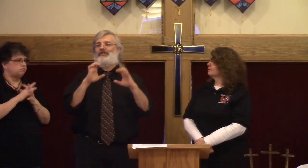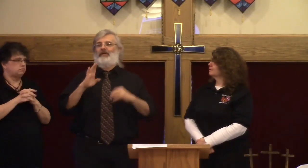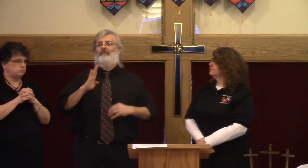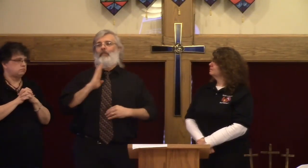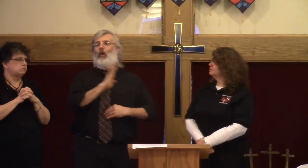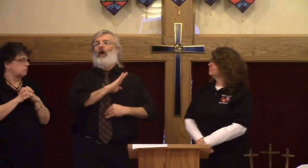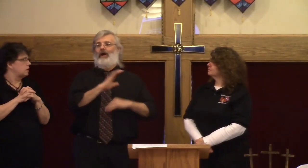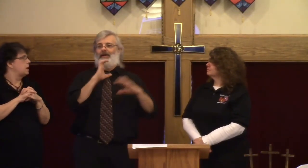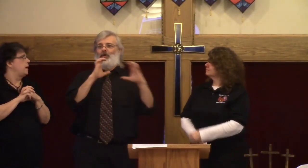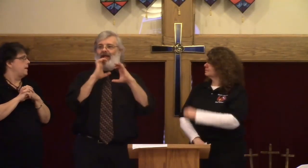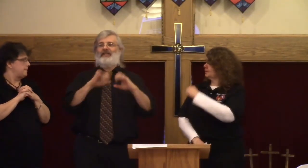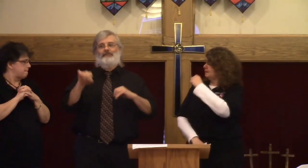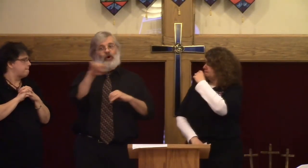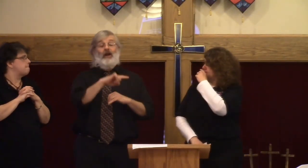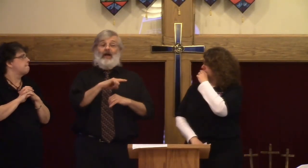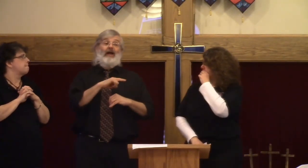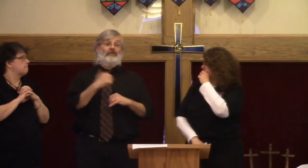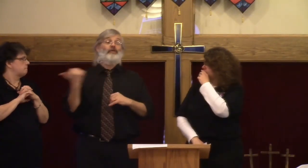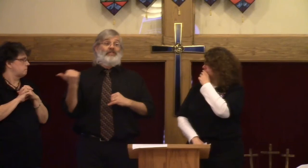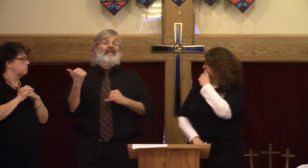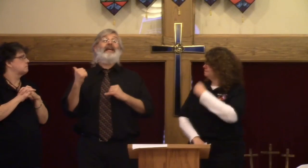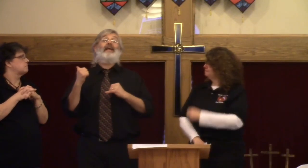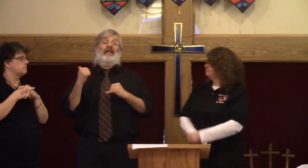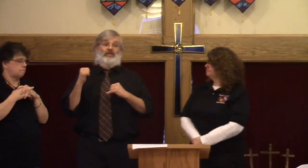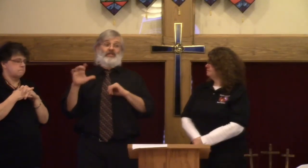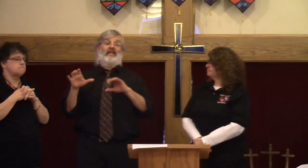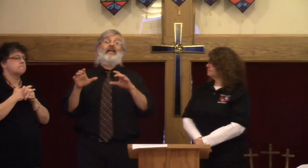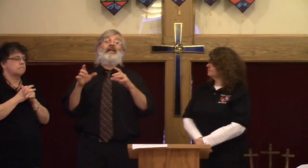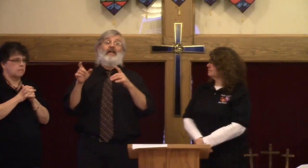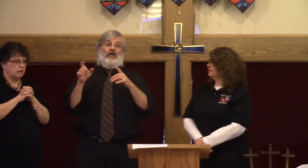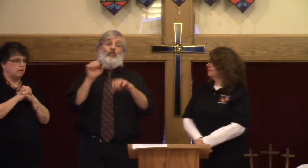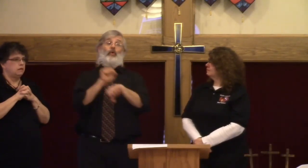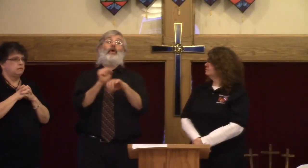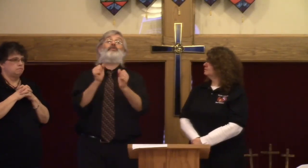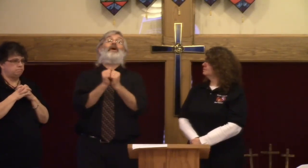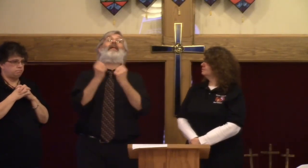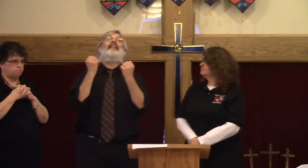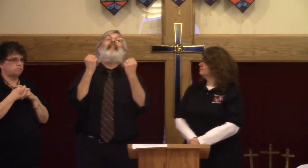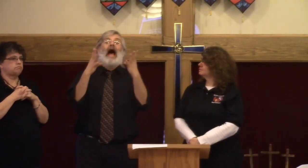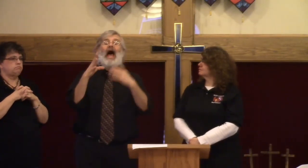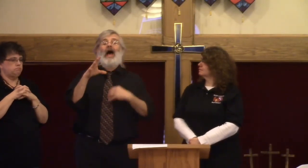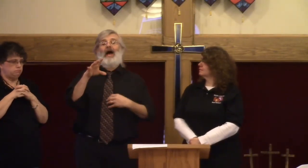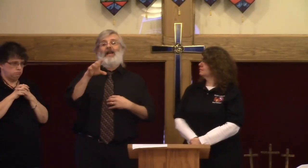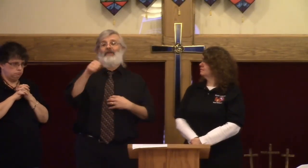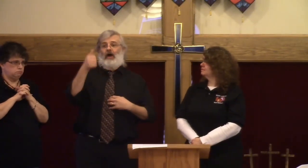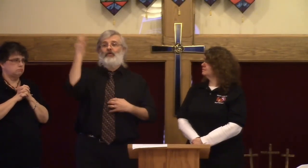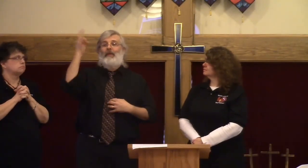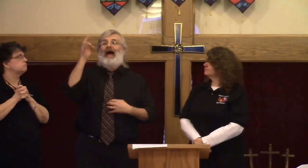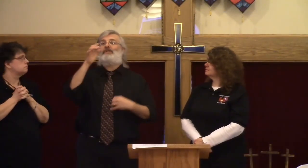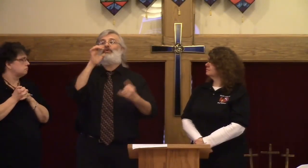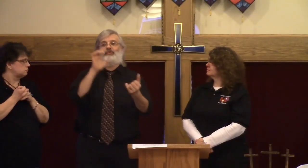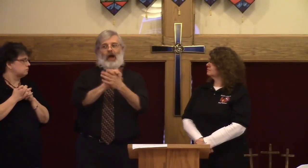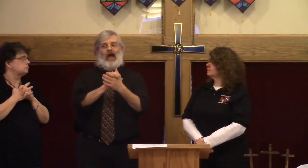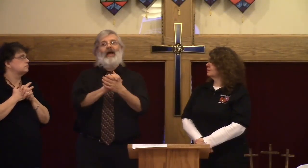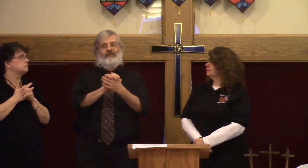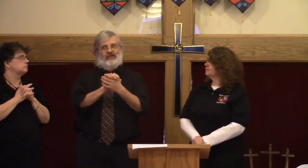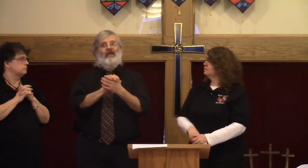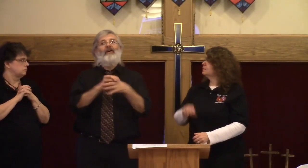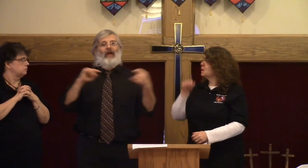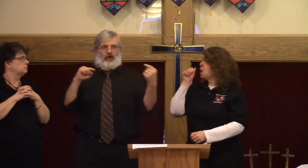communication board, and so she works with a lot of other pastors' wives that are